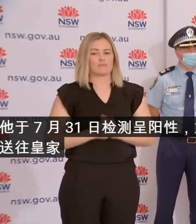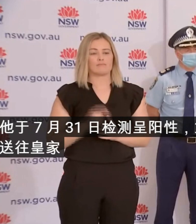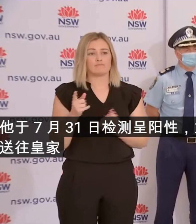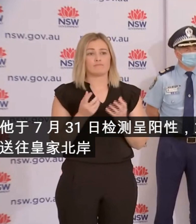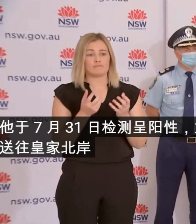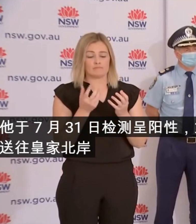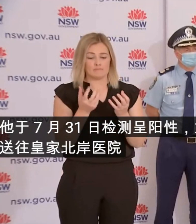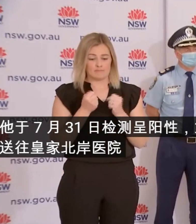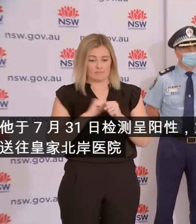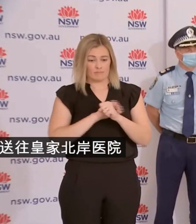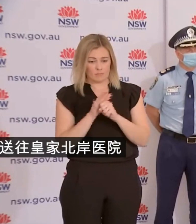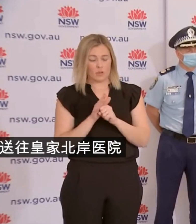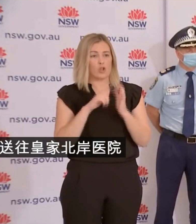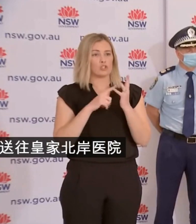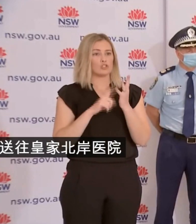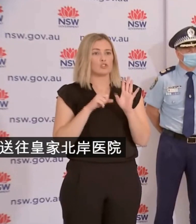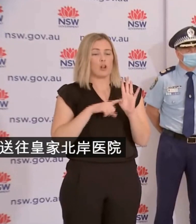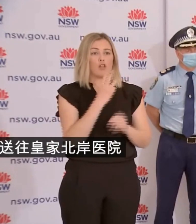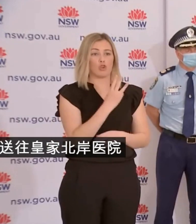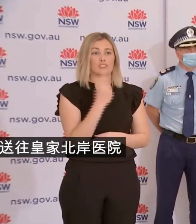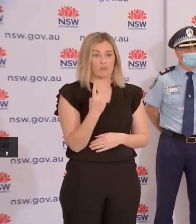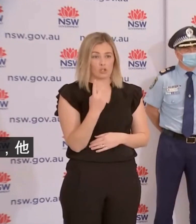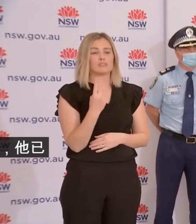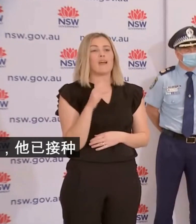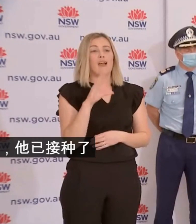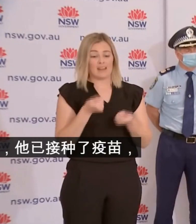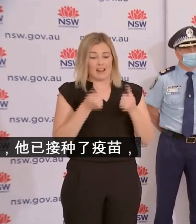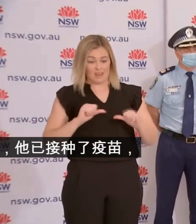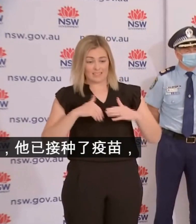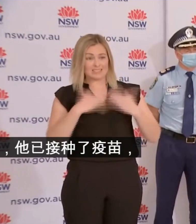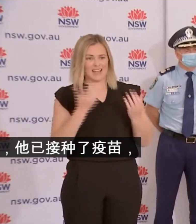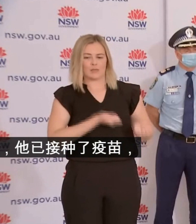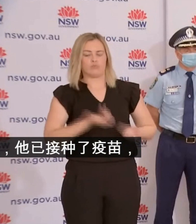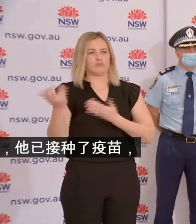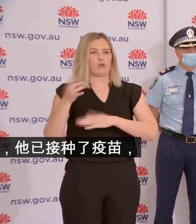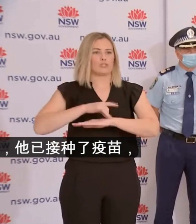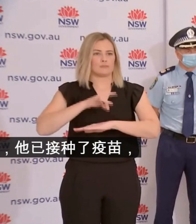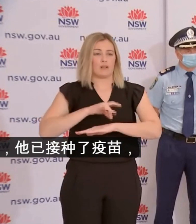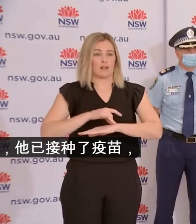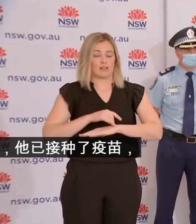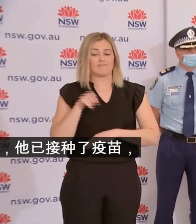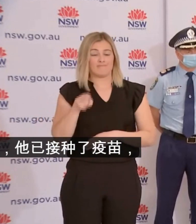admitted to Royal North Shore Hospital the following day, and he was fully vaccinated.